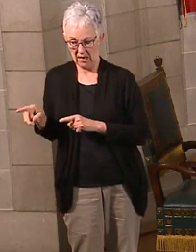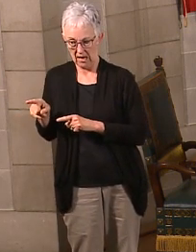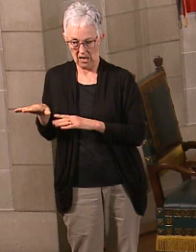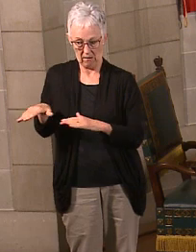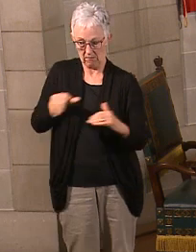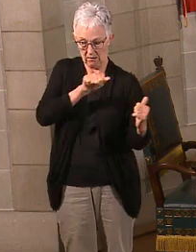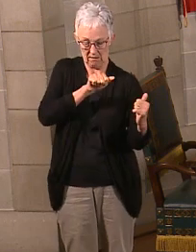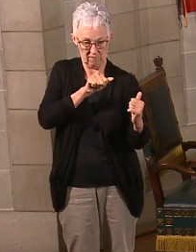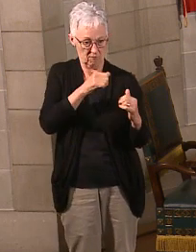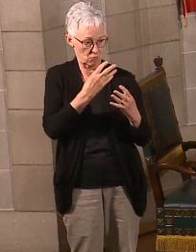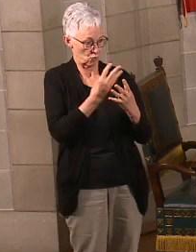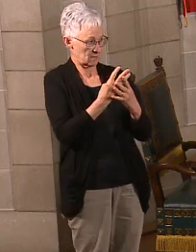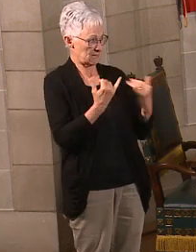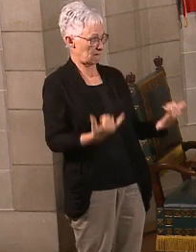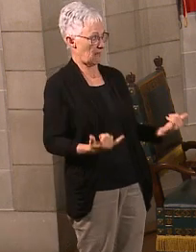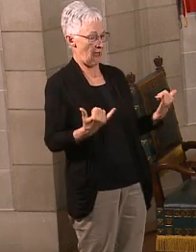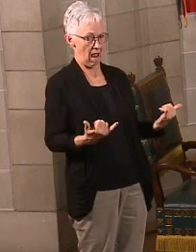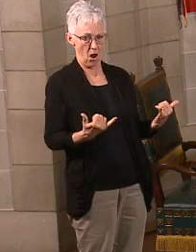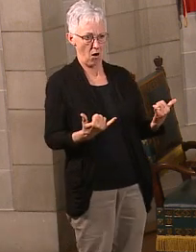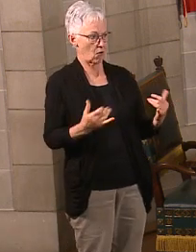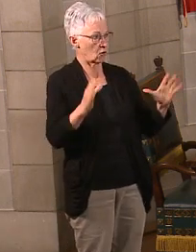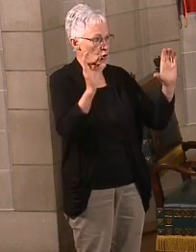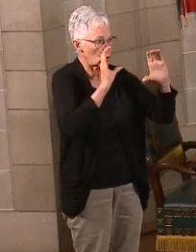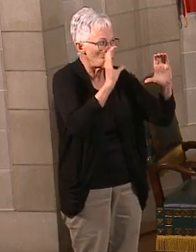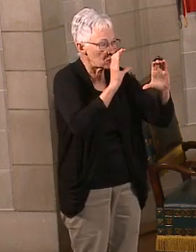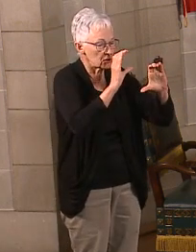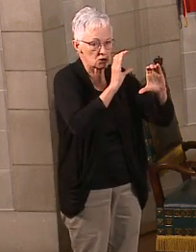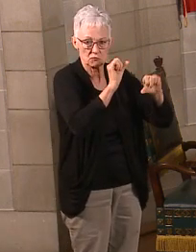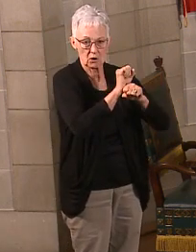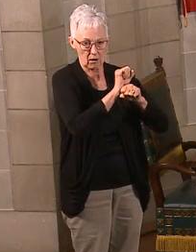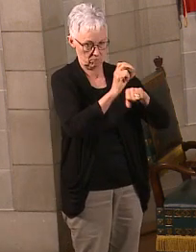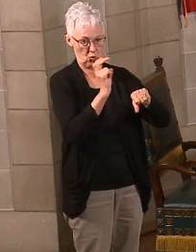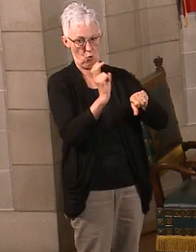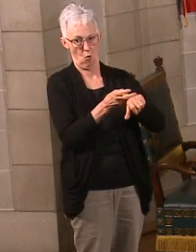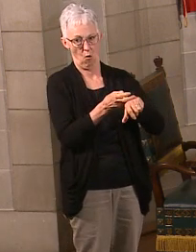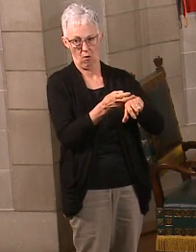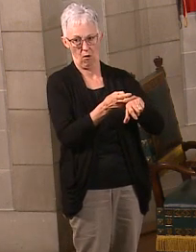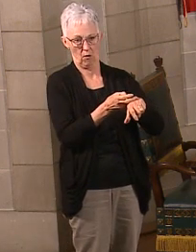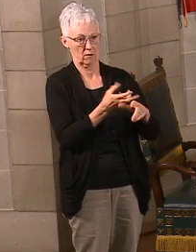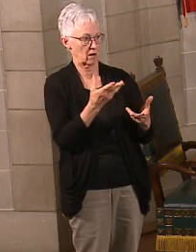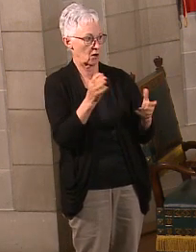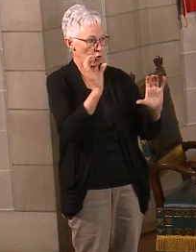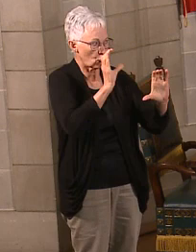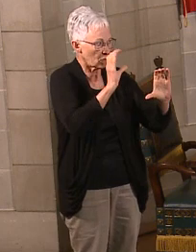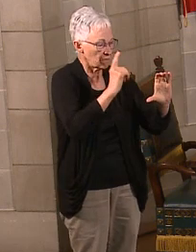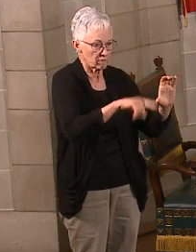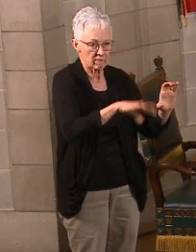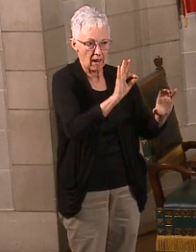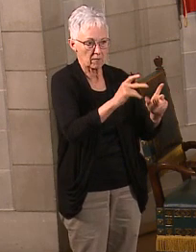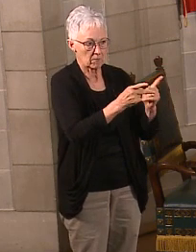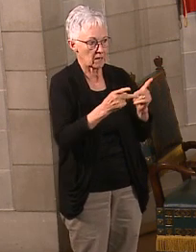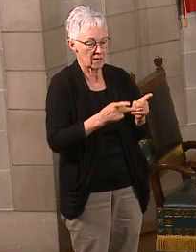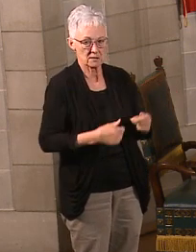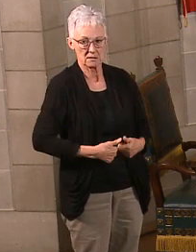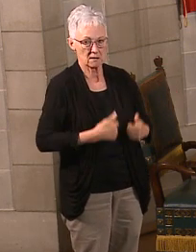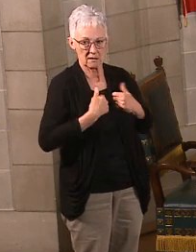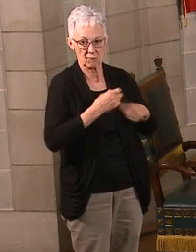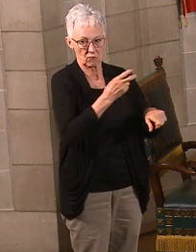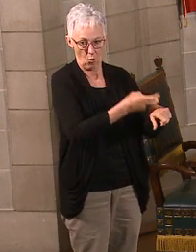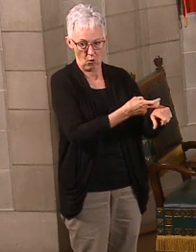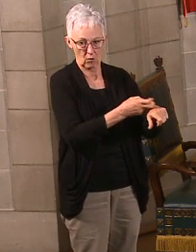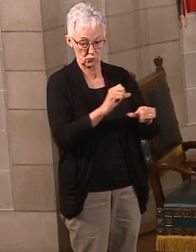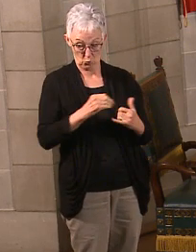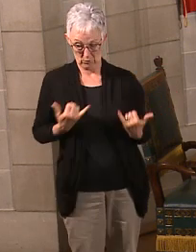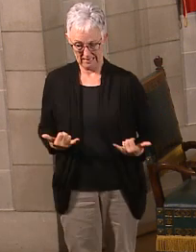community resources. So now more than ever, we have to do all we can to give people the tools and the support that they need